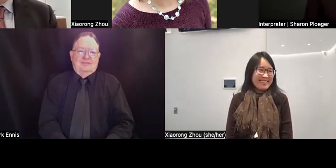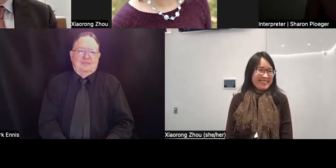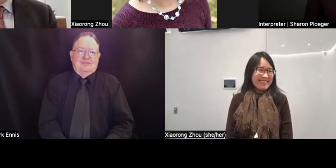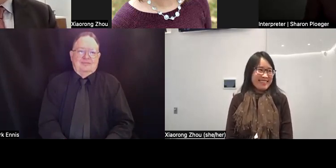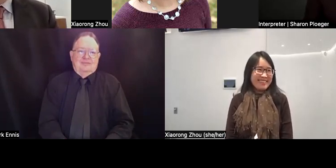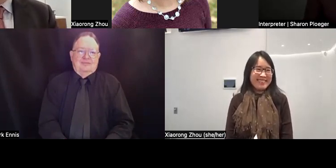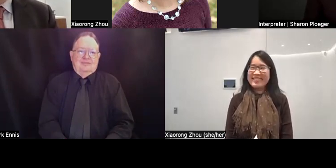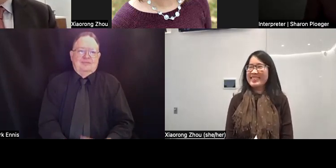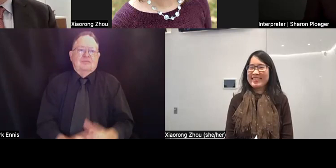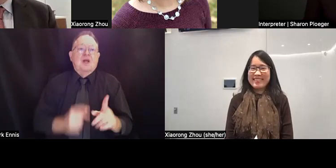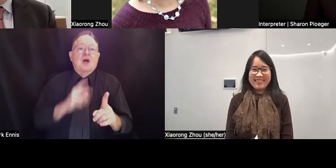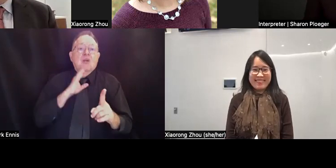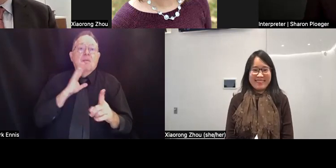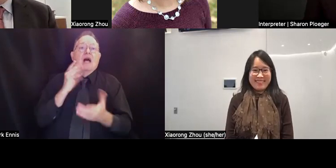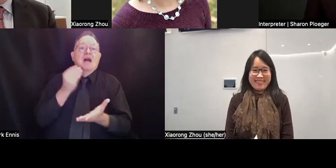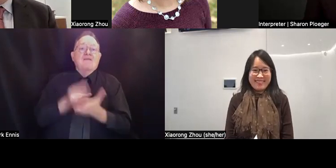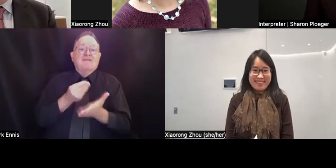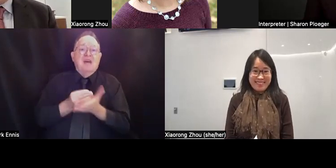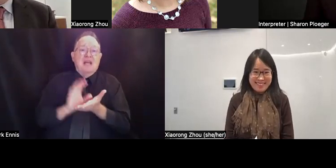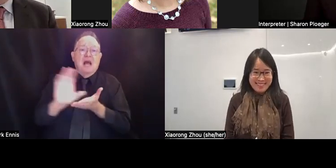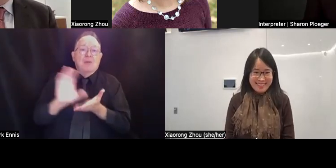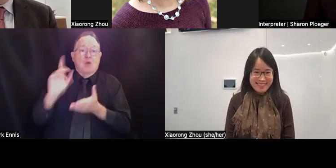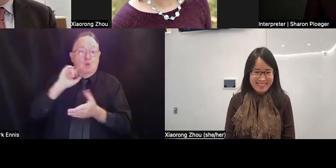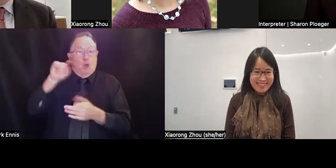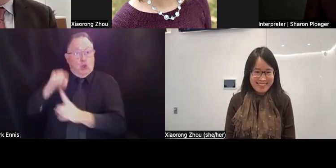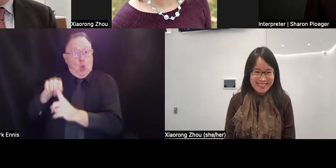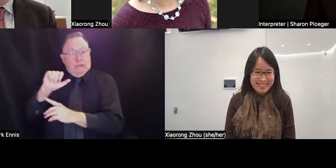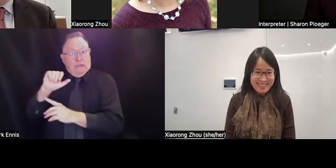Oh, funding opportunities for the 10 students to come.